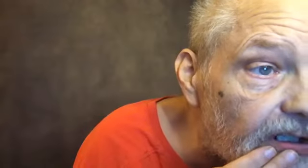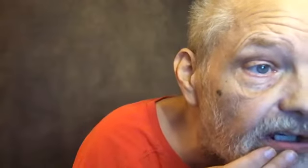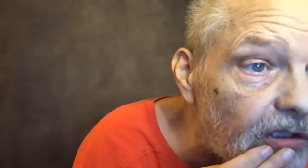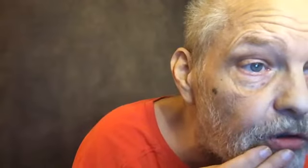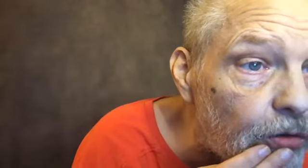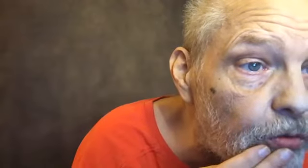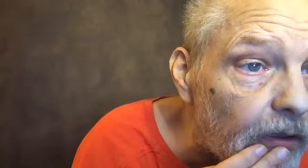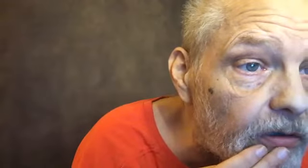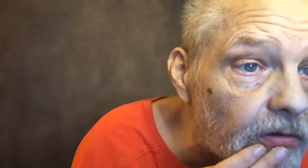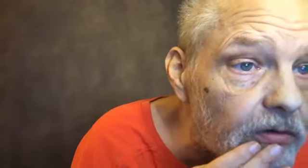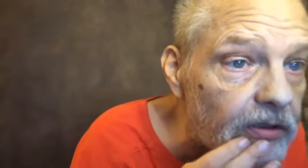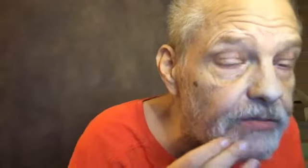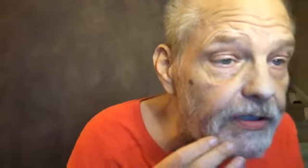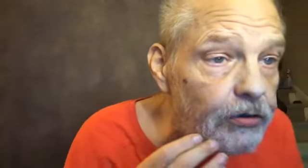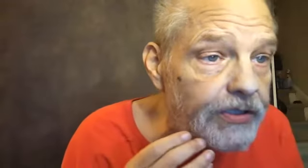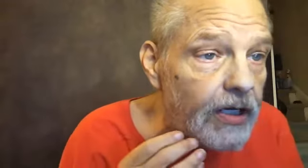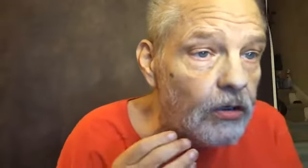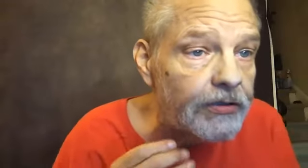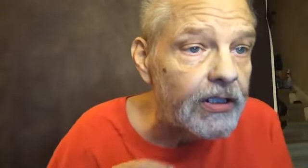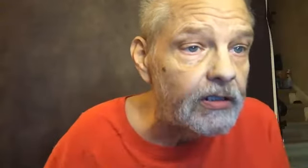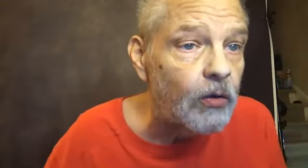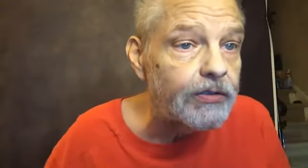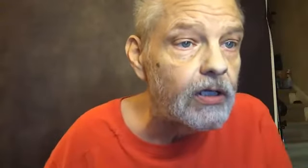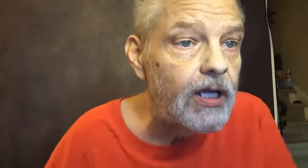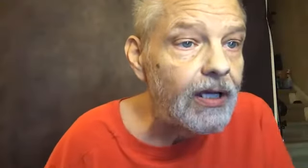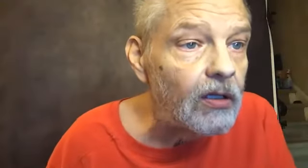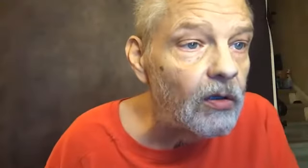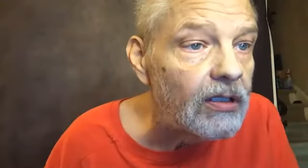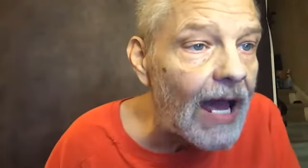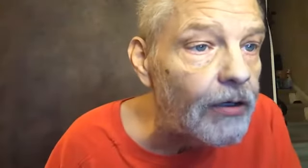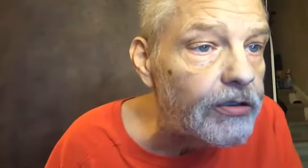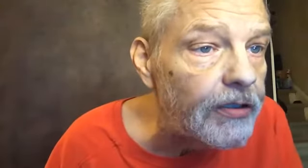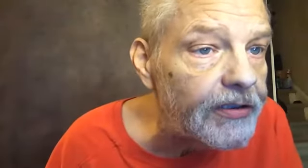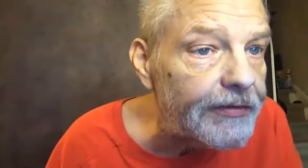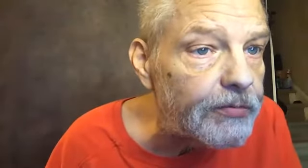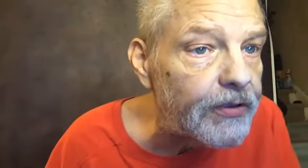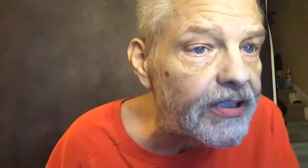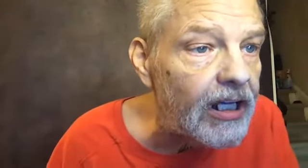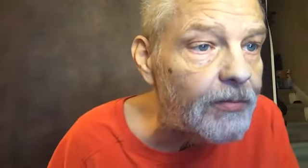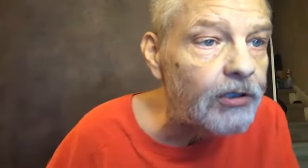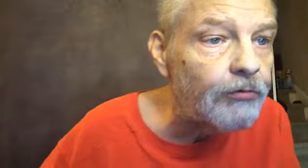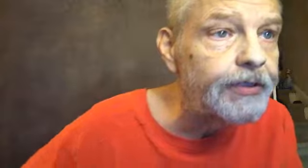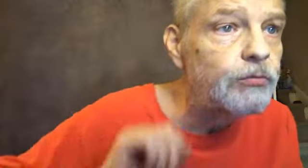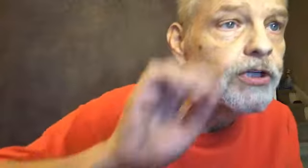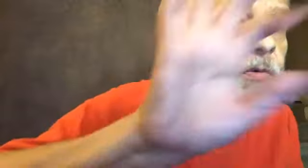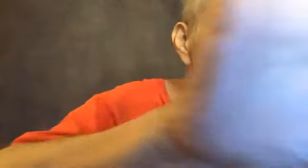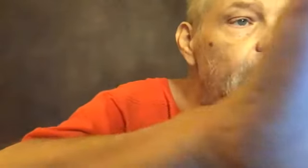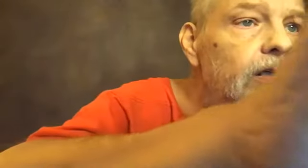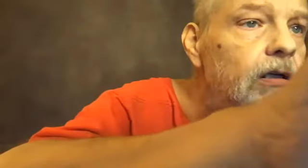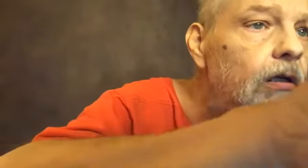Can you explain your question? I don't understand the question. How do you tell the difference between the name and the religion? What do you mean by that?